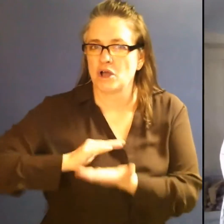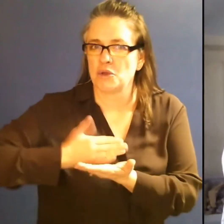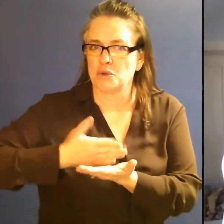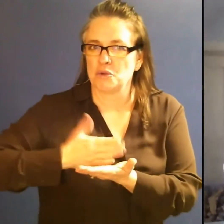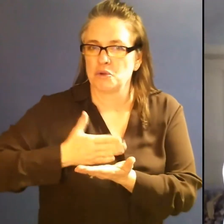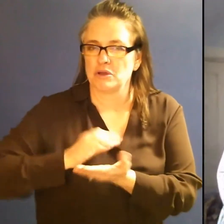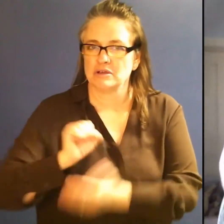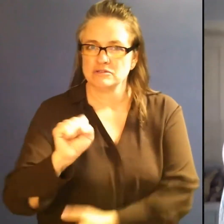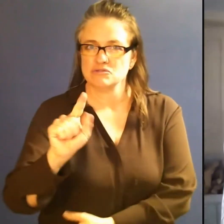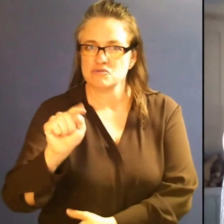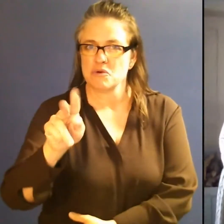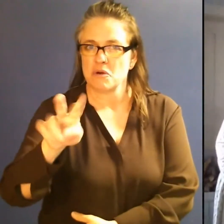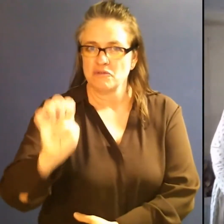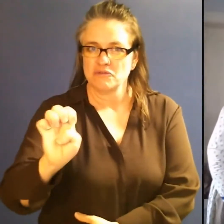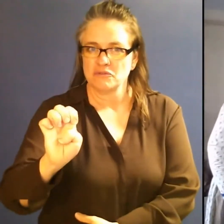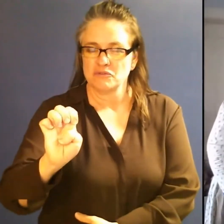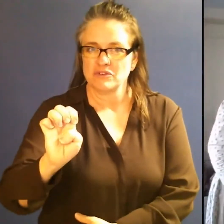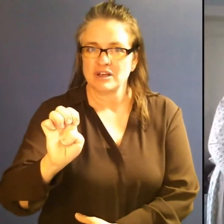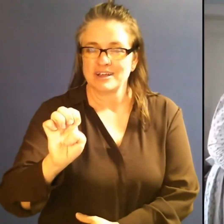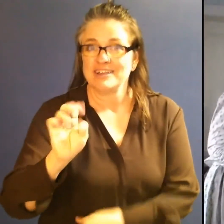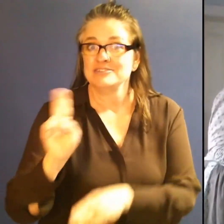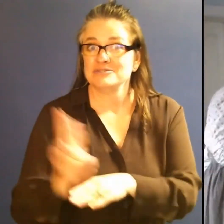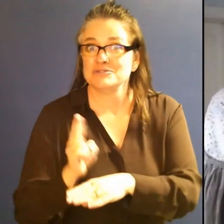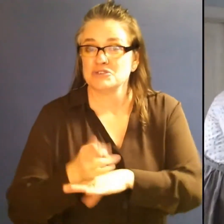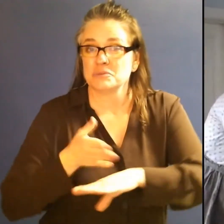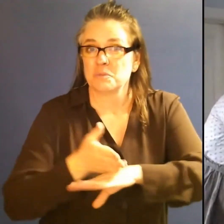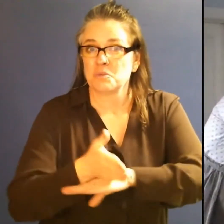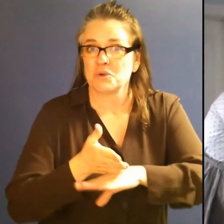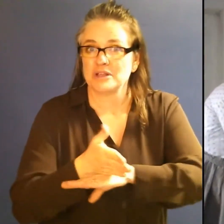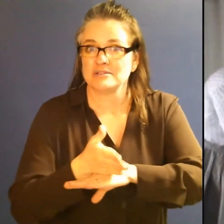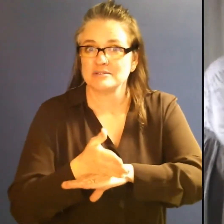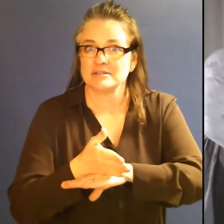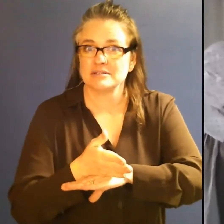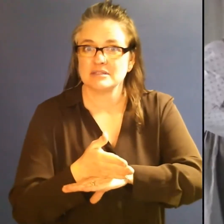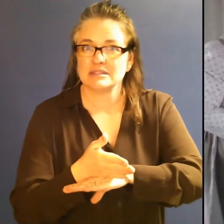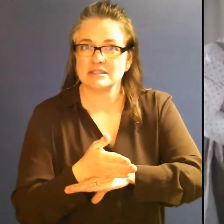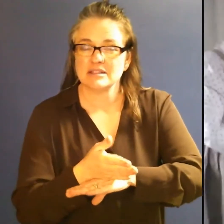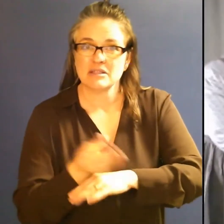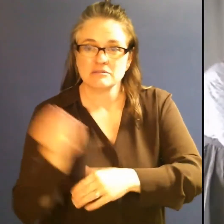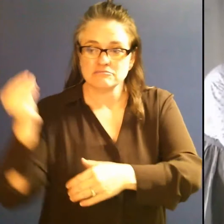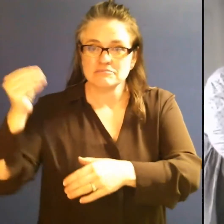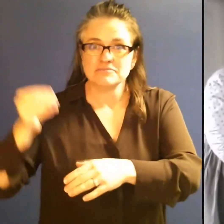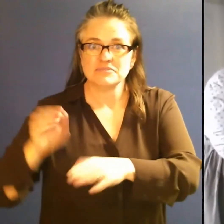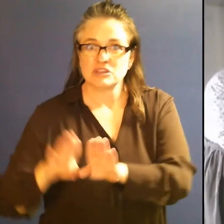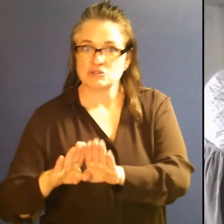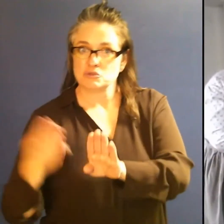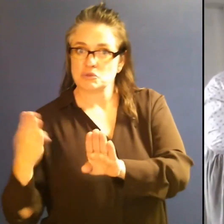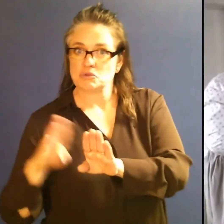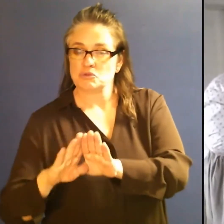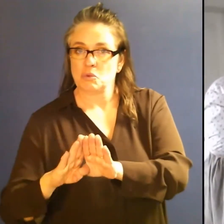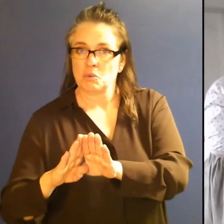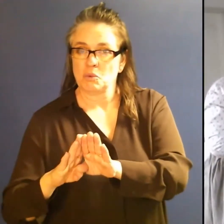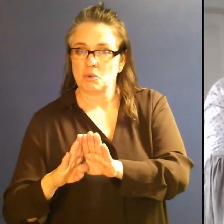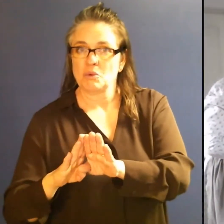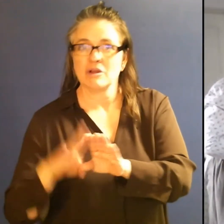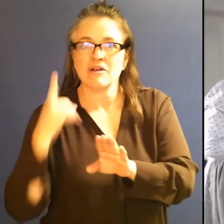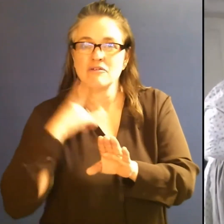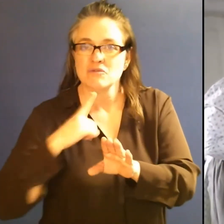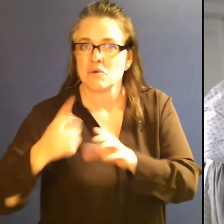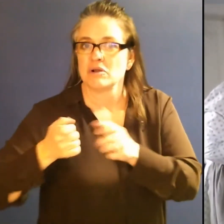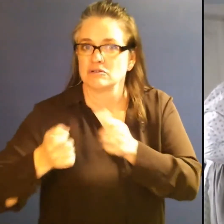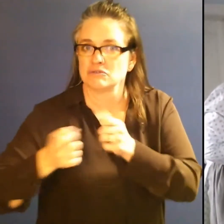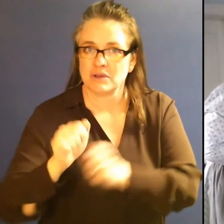It gets hot by burning wood. So we put the wood in the bottom part, and we have a door that we can open and close to control the